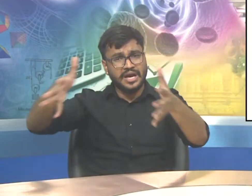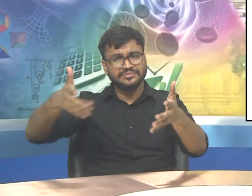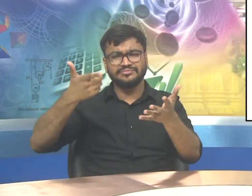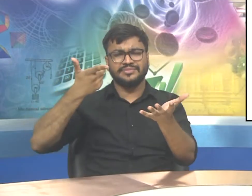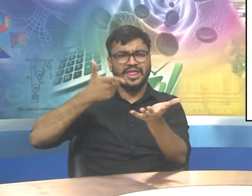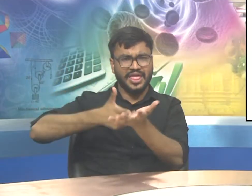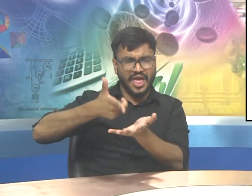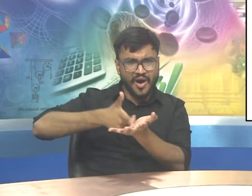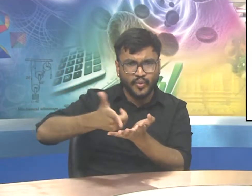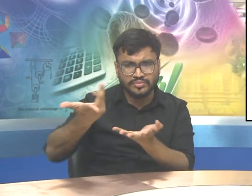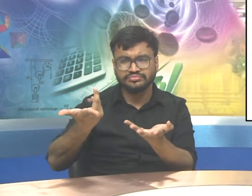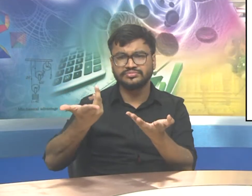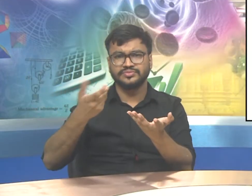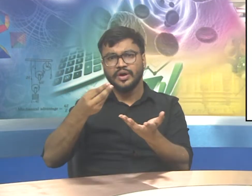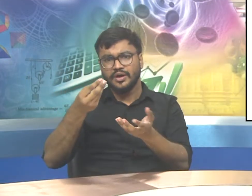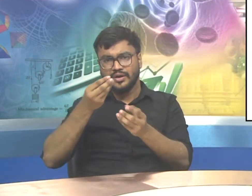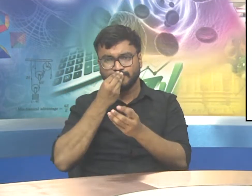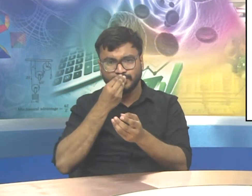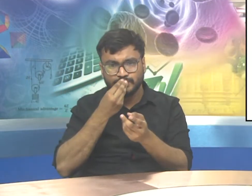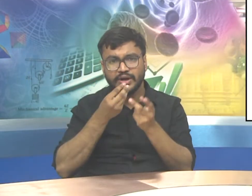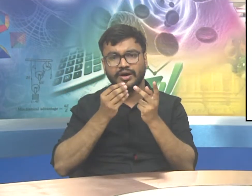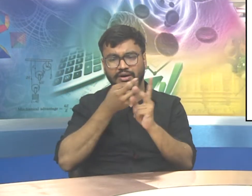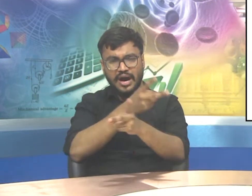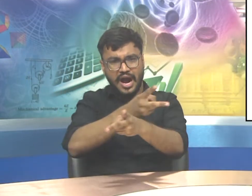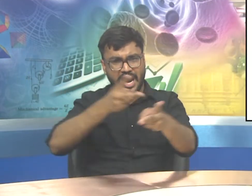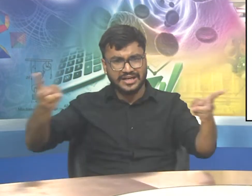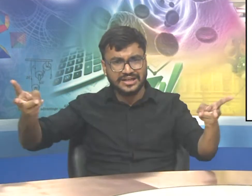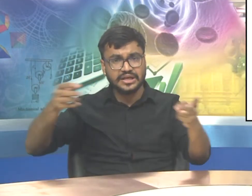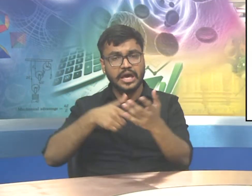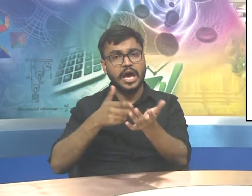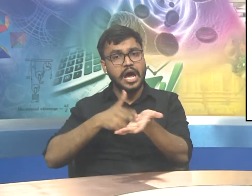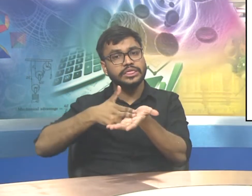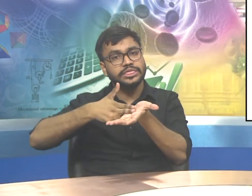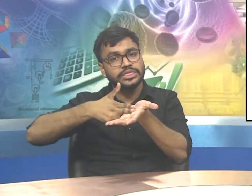As people settled permanently,